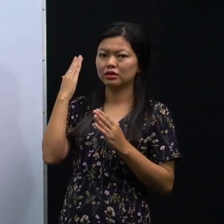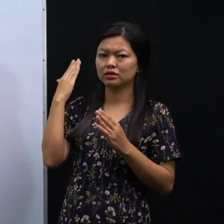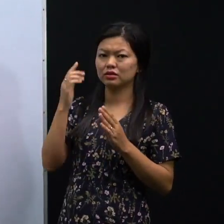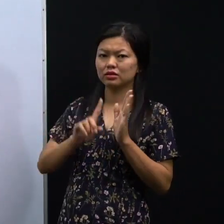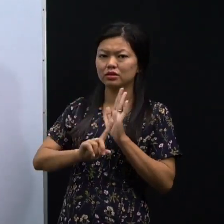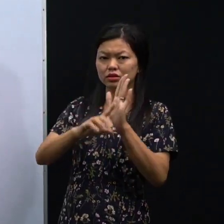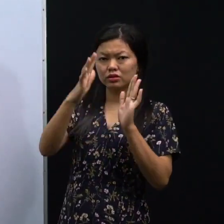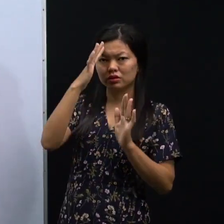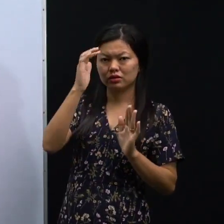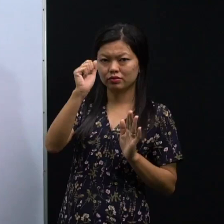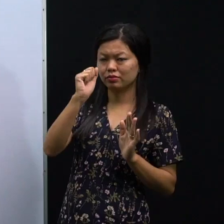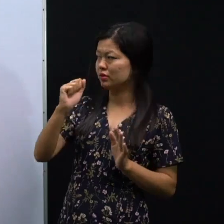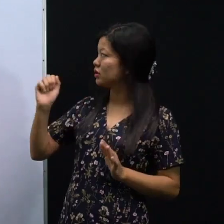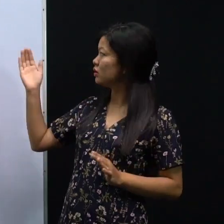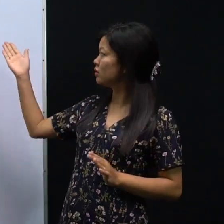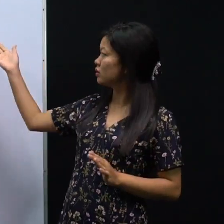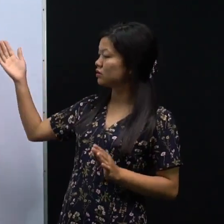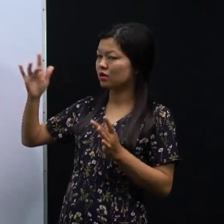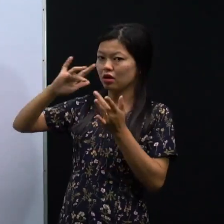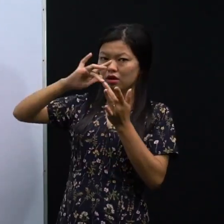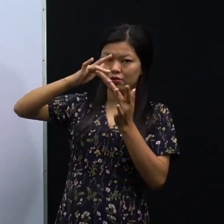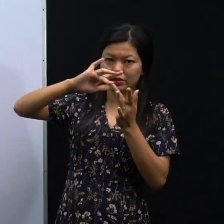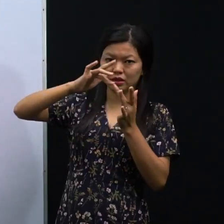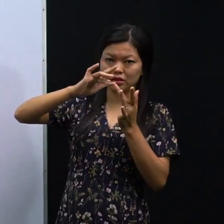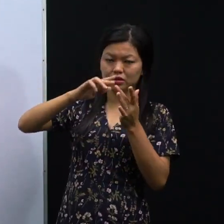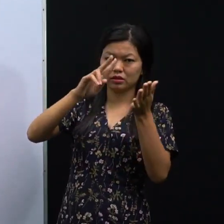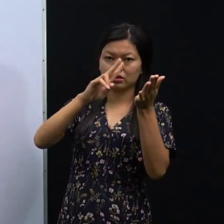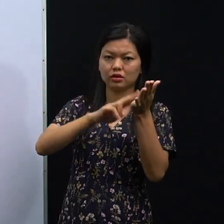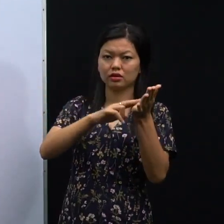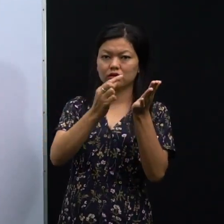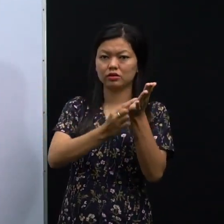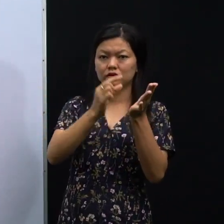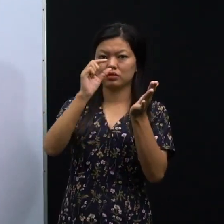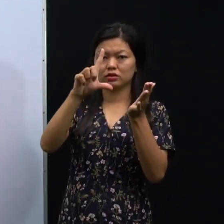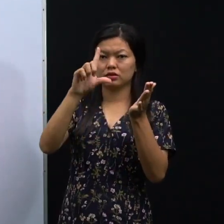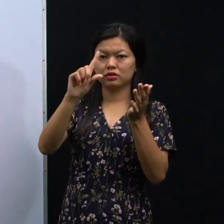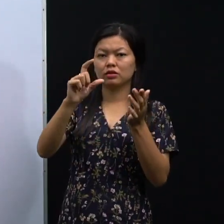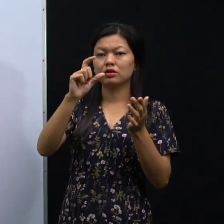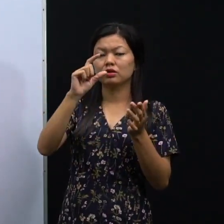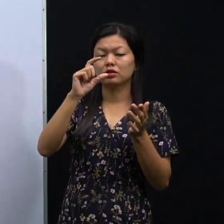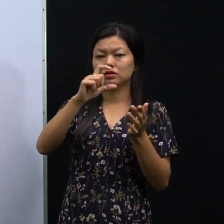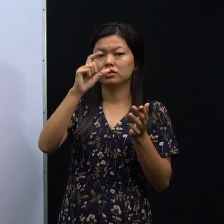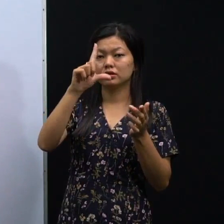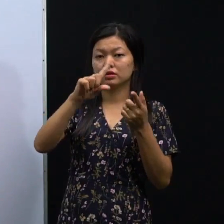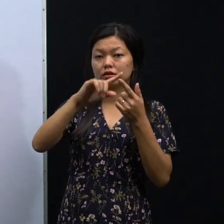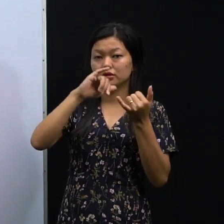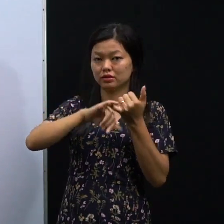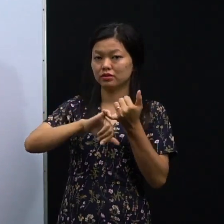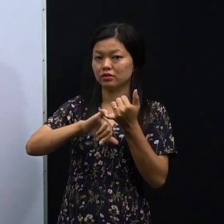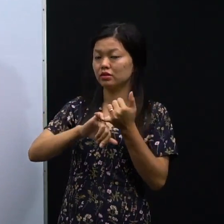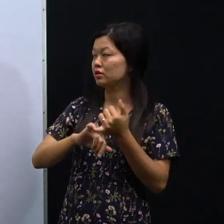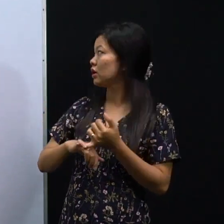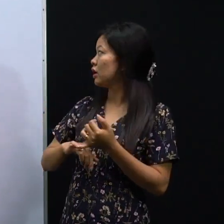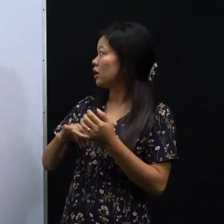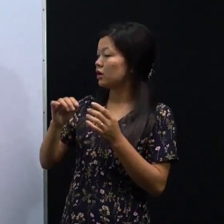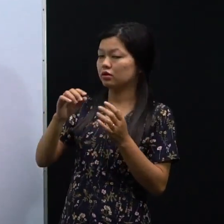Okay, in today's structure of atom, we have in the middle, we have nucleus, where we have protons and neutrons, and then we have four